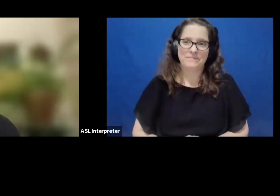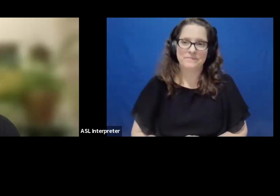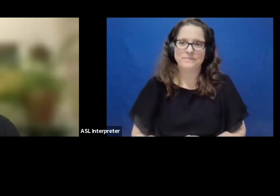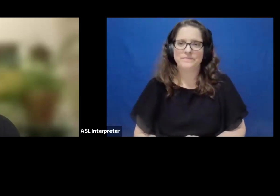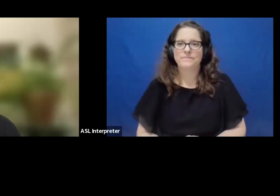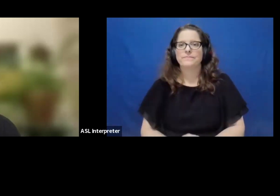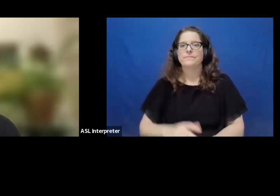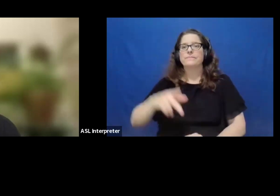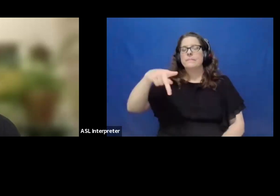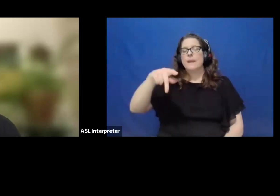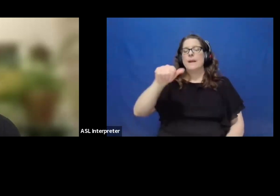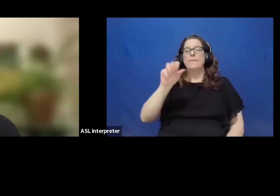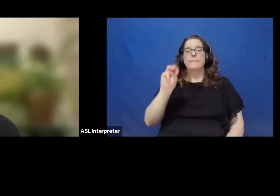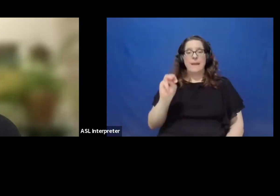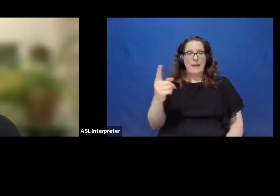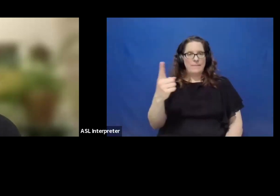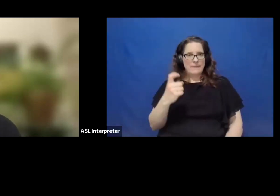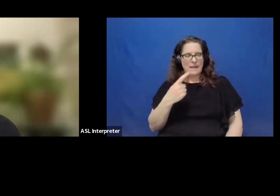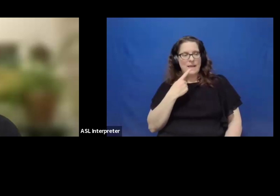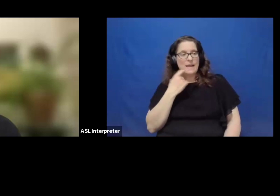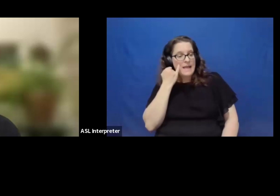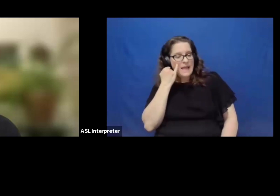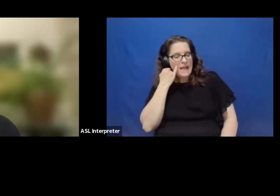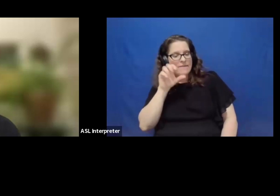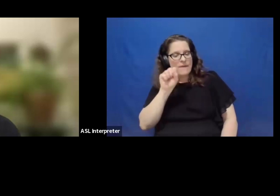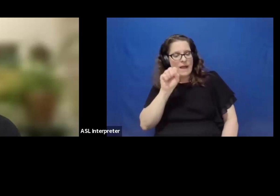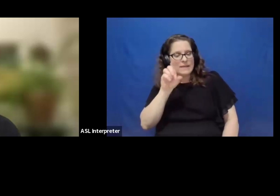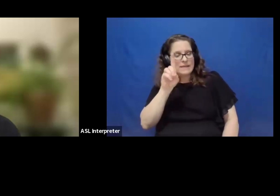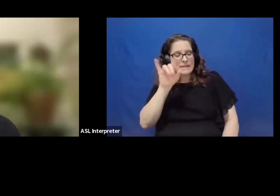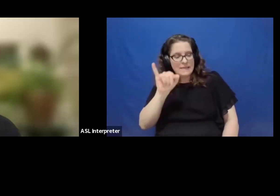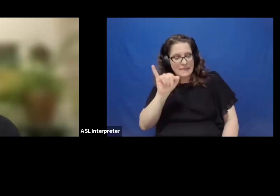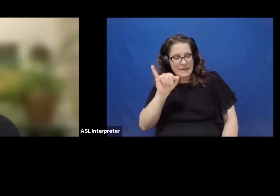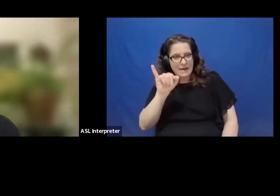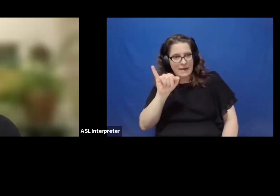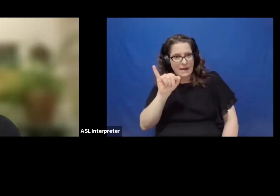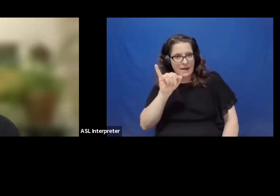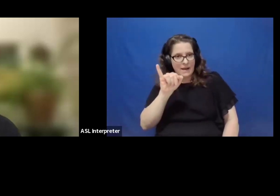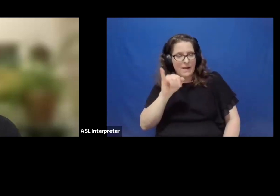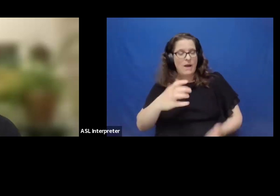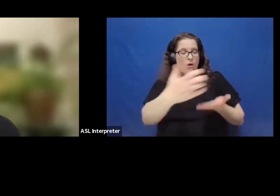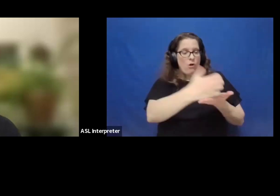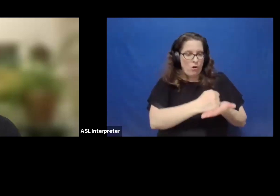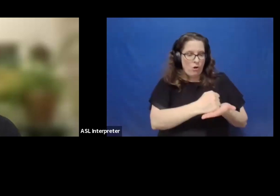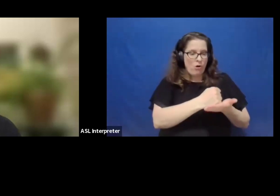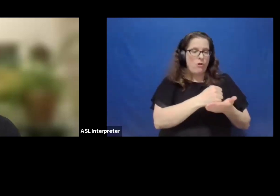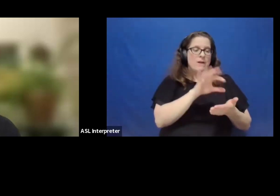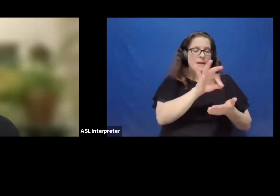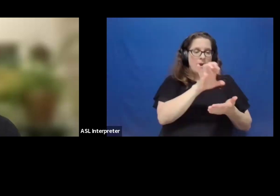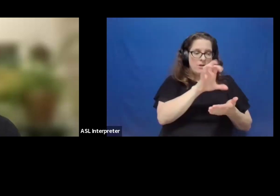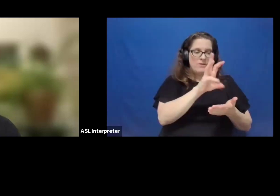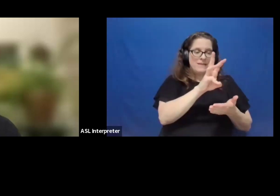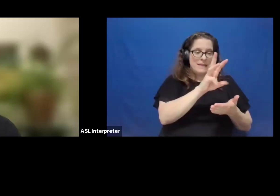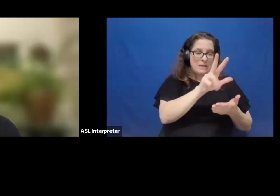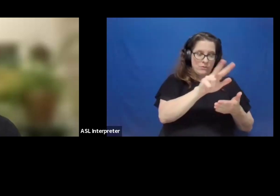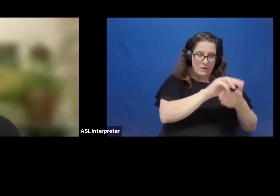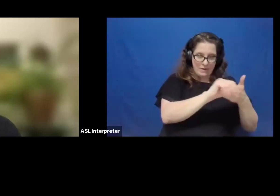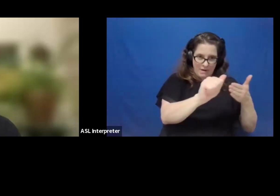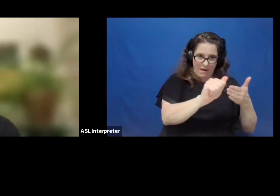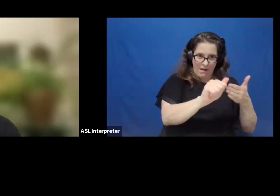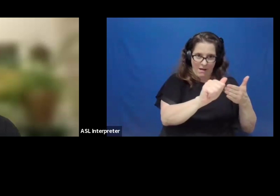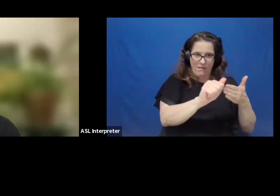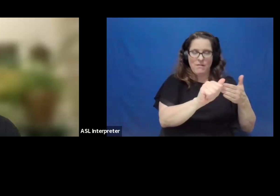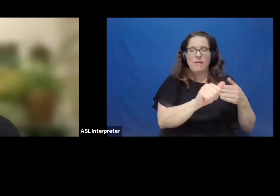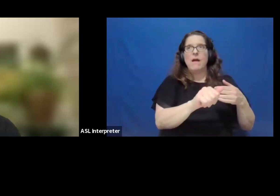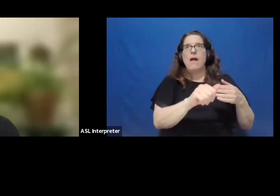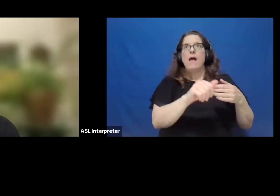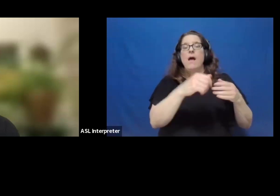Pam says, if SSDI is greater than $963 a month and Medicare has started as disabled adult